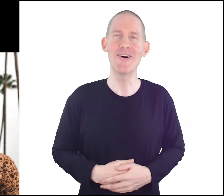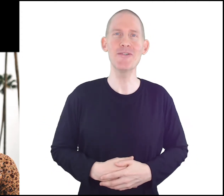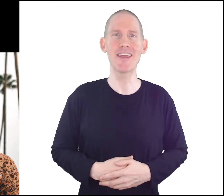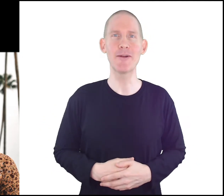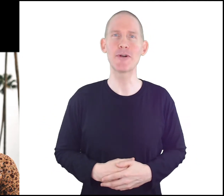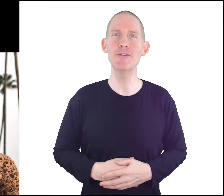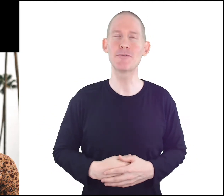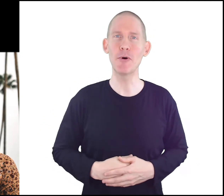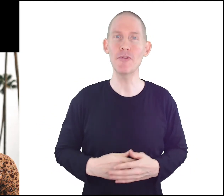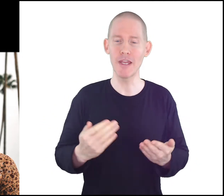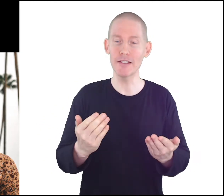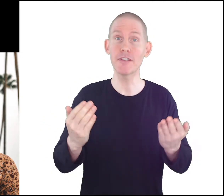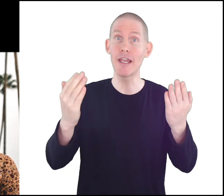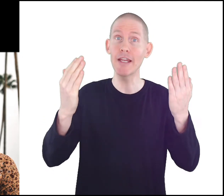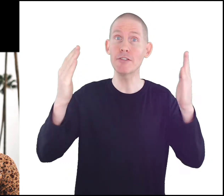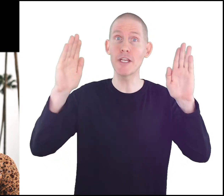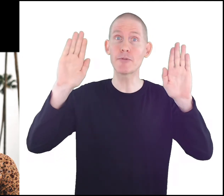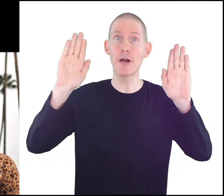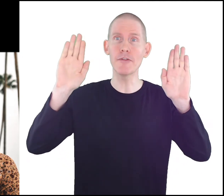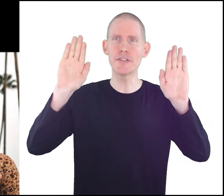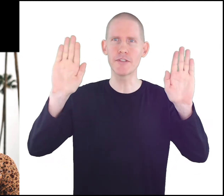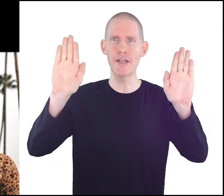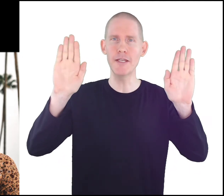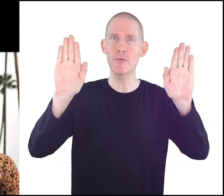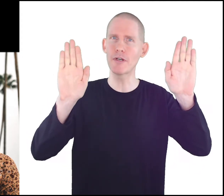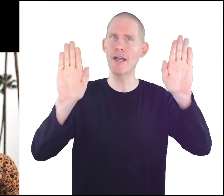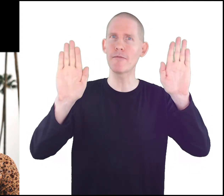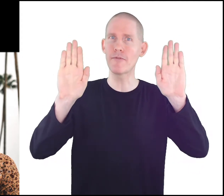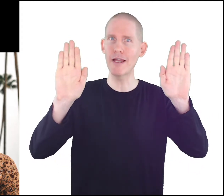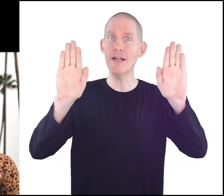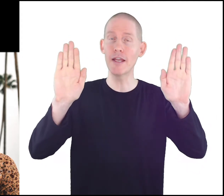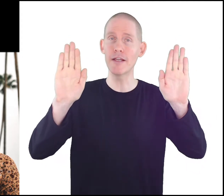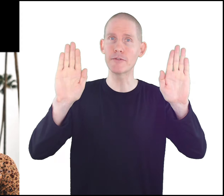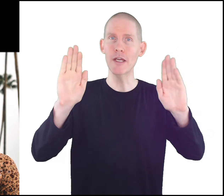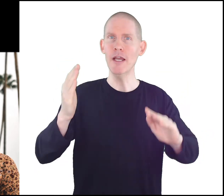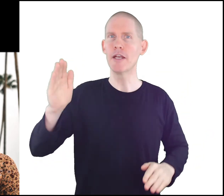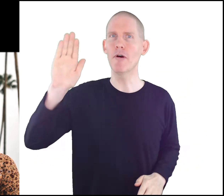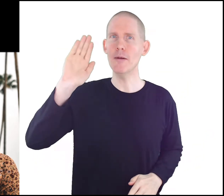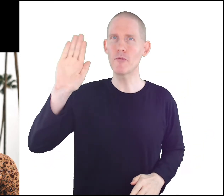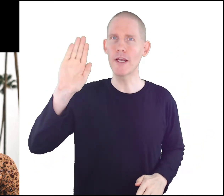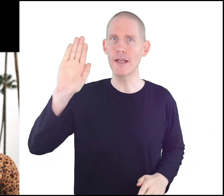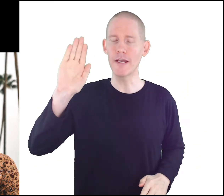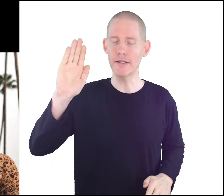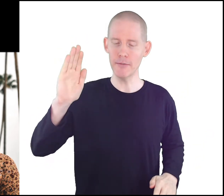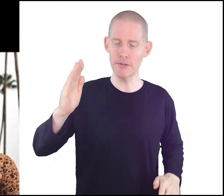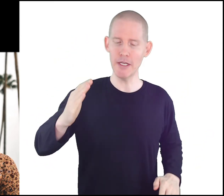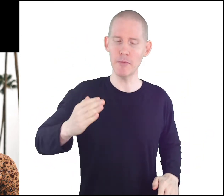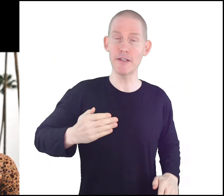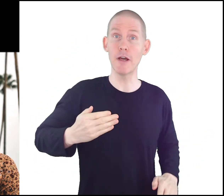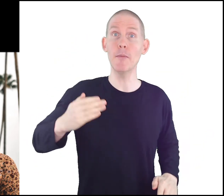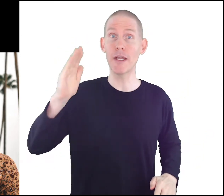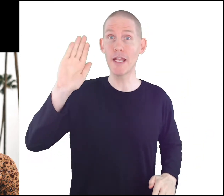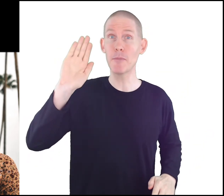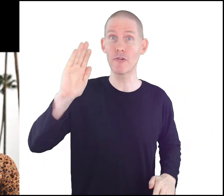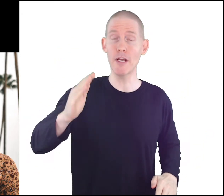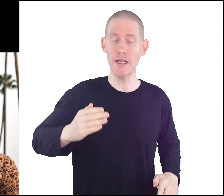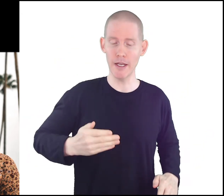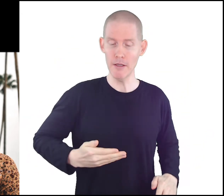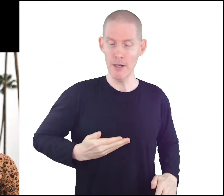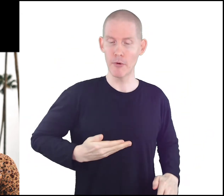Okay, we're going to use both hands, and the hand shapes are the same. We're going to have flat hands. Now, I'm right-handed. I'm going to take my dominant hand, my right hand, put it